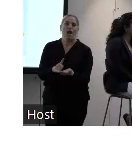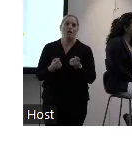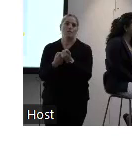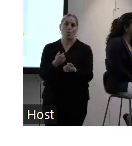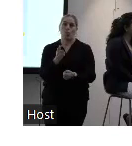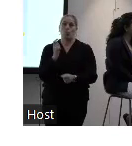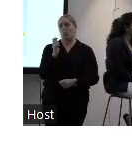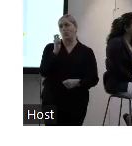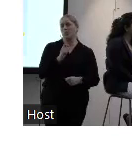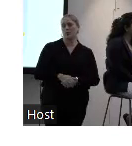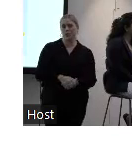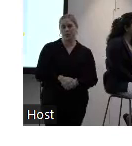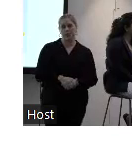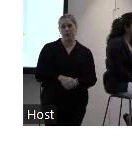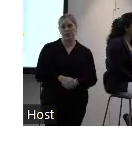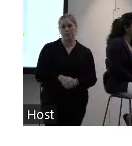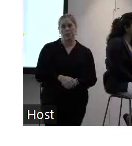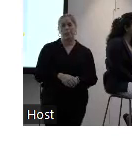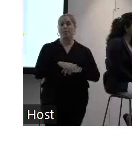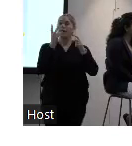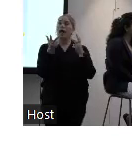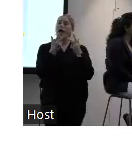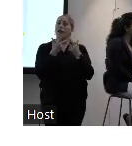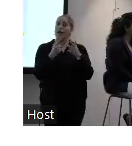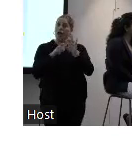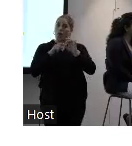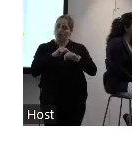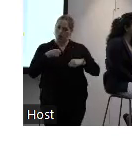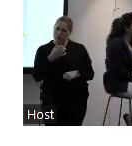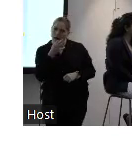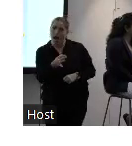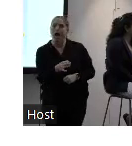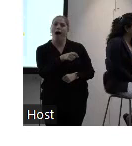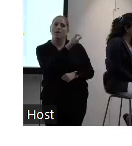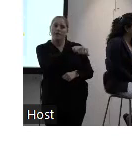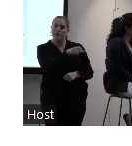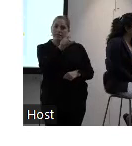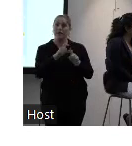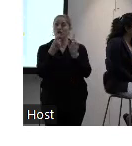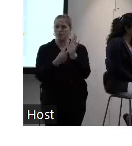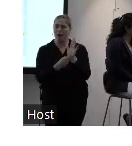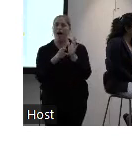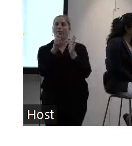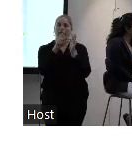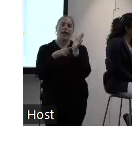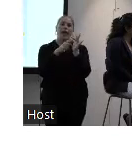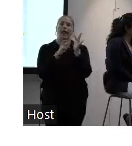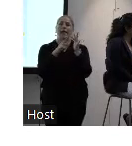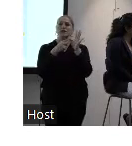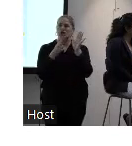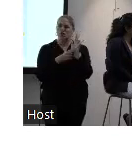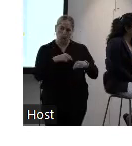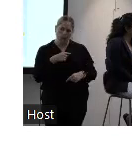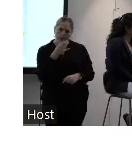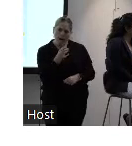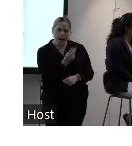All right. So the second question that we ask with clinicians is, when children present for an assessment, what needs do they present with?